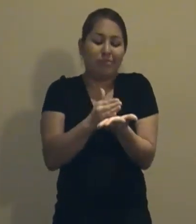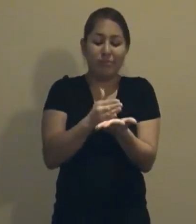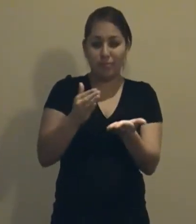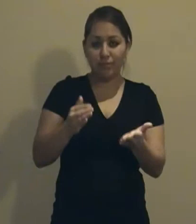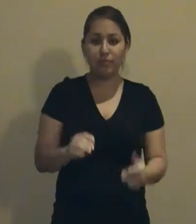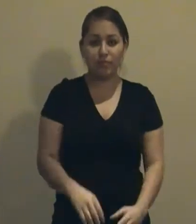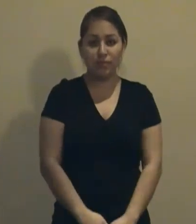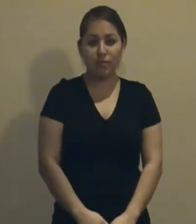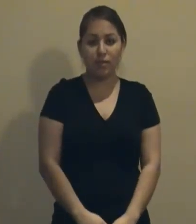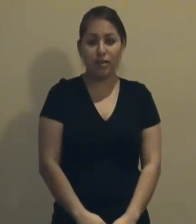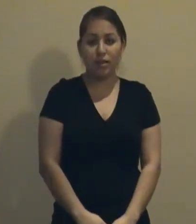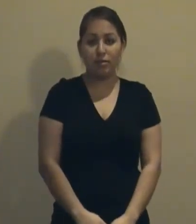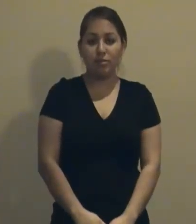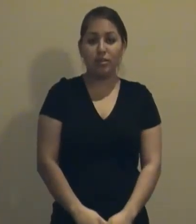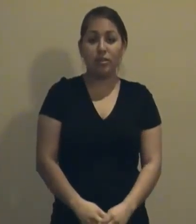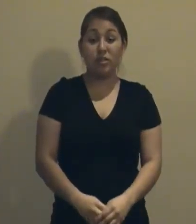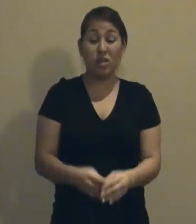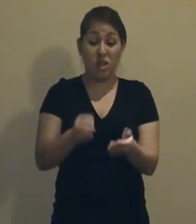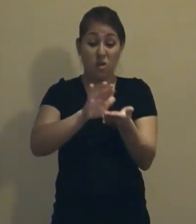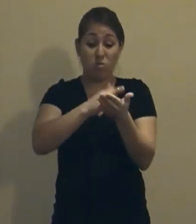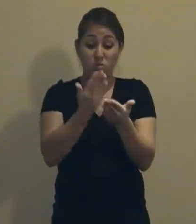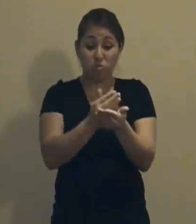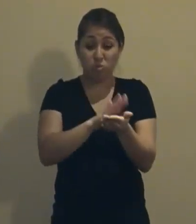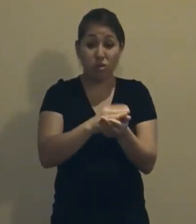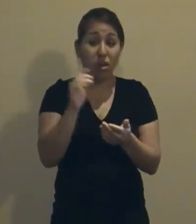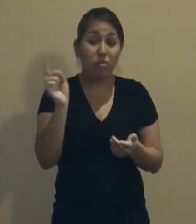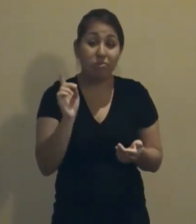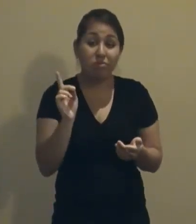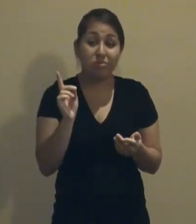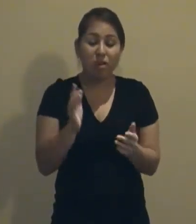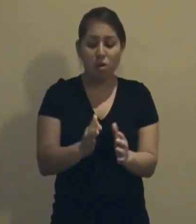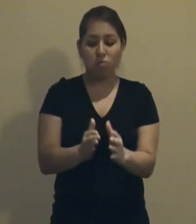And cook it in a big wok pan.